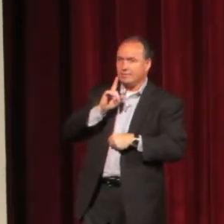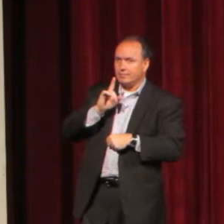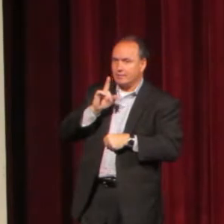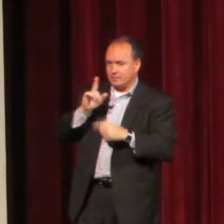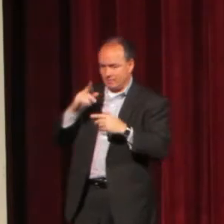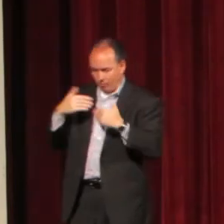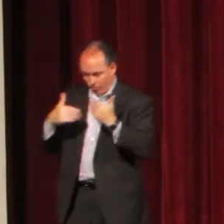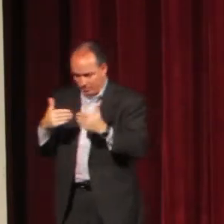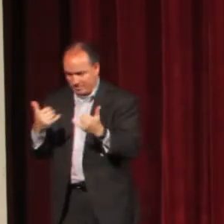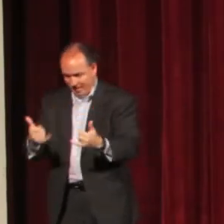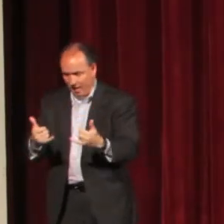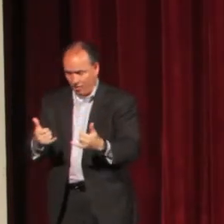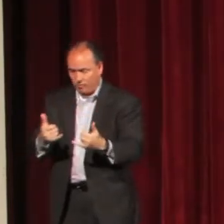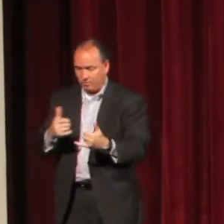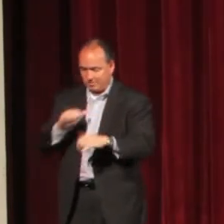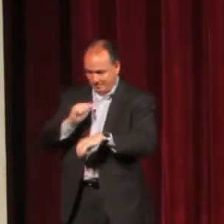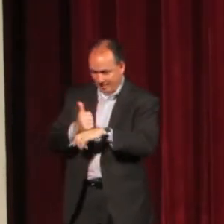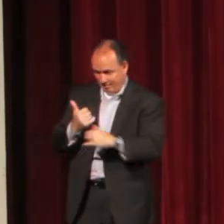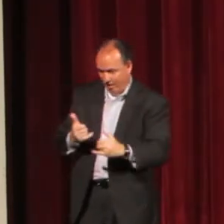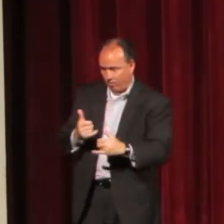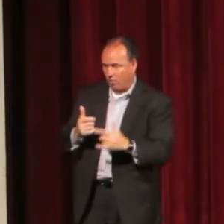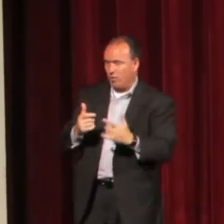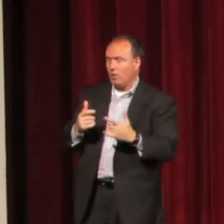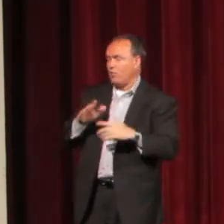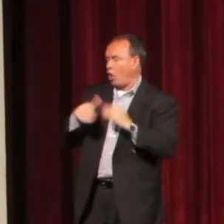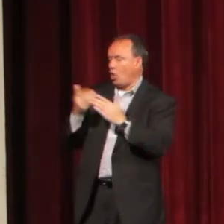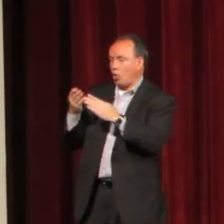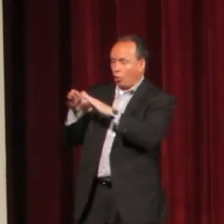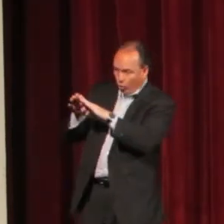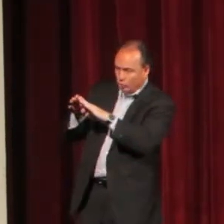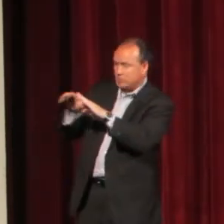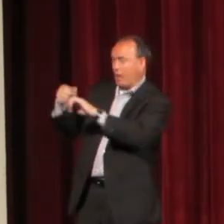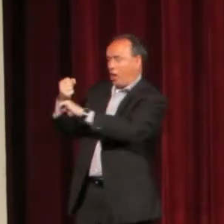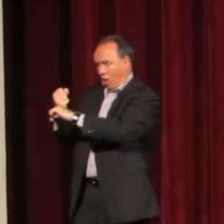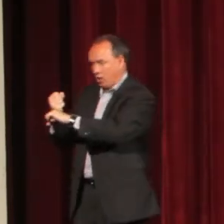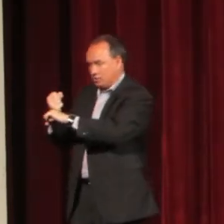that's the procedure that's in place now. So they're all closed, they're all locked.